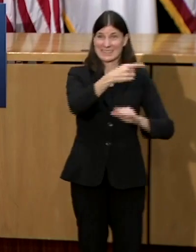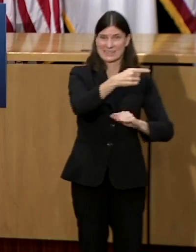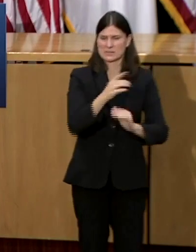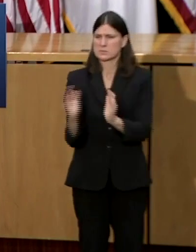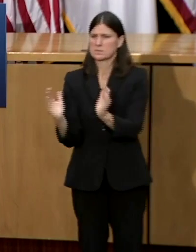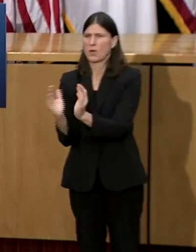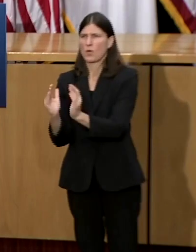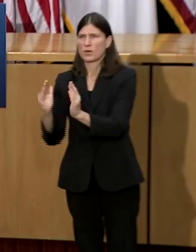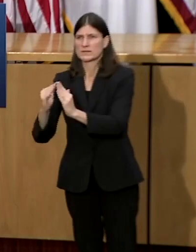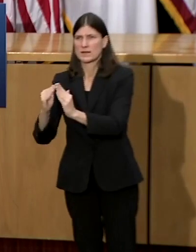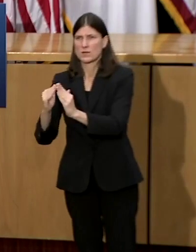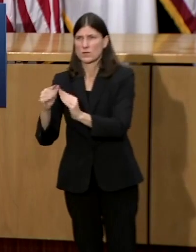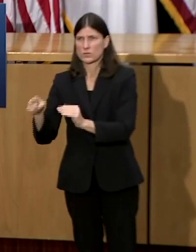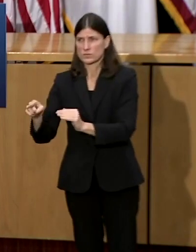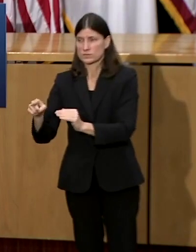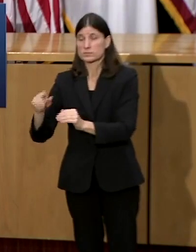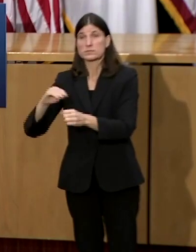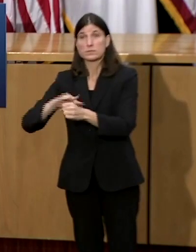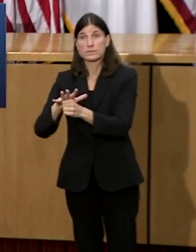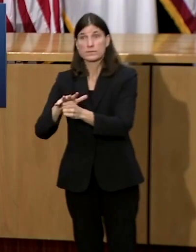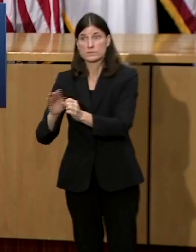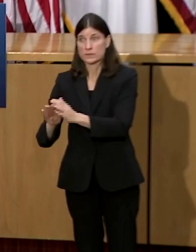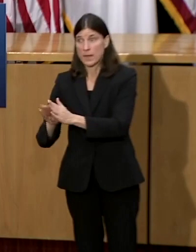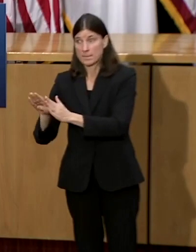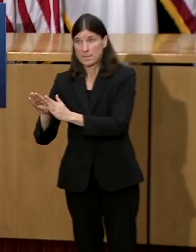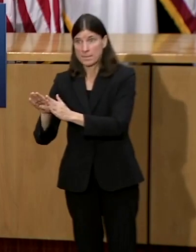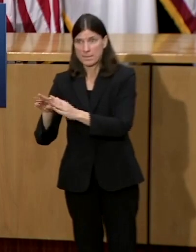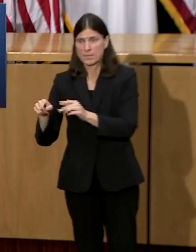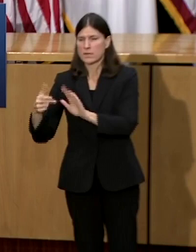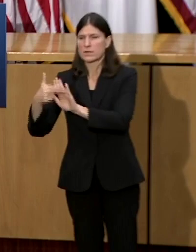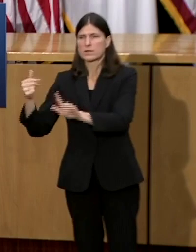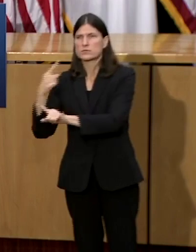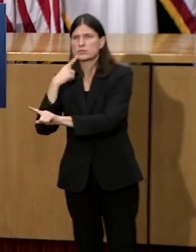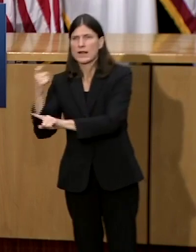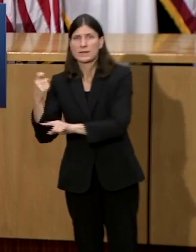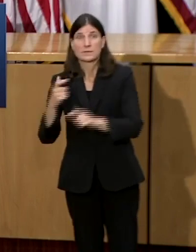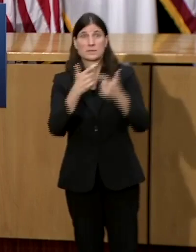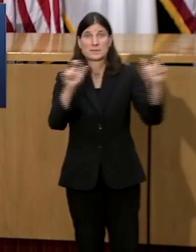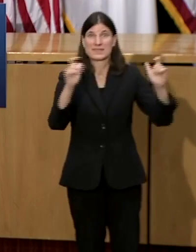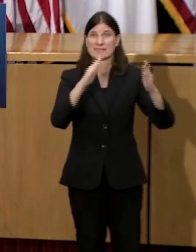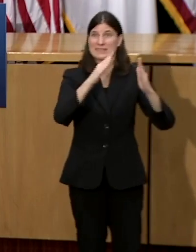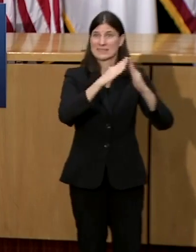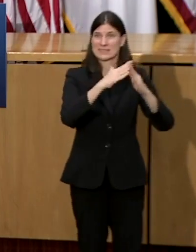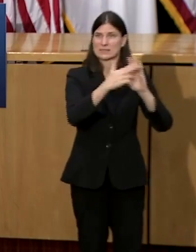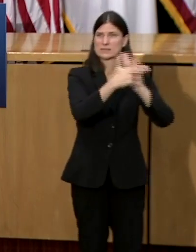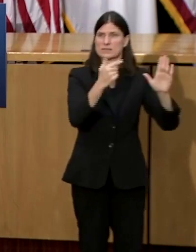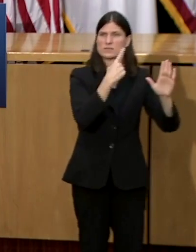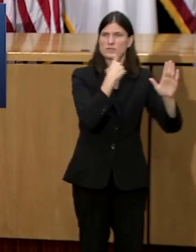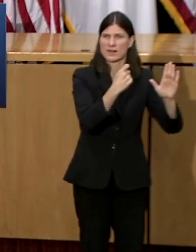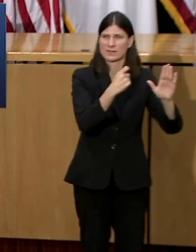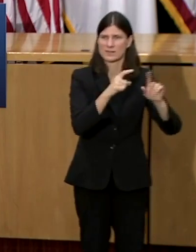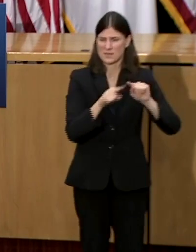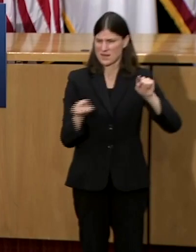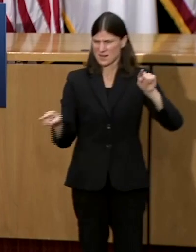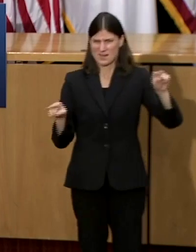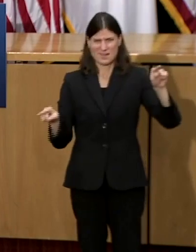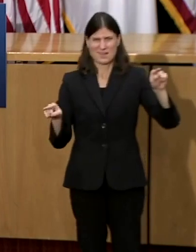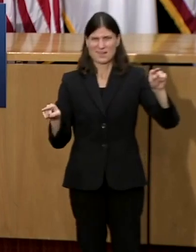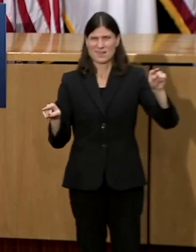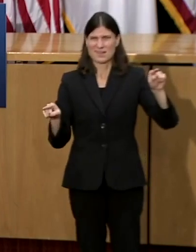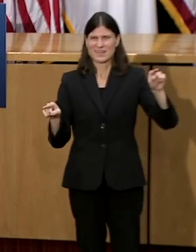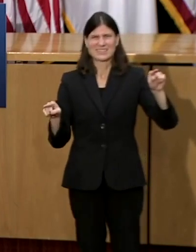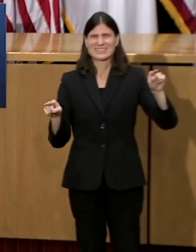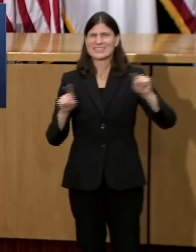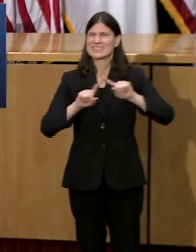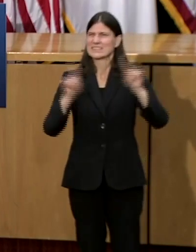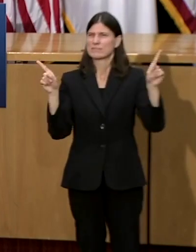country, we're also seeing increased COVID cases across many communities, not just in select hotspots.